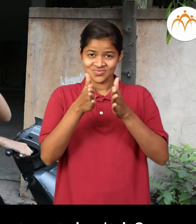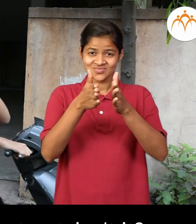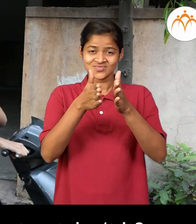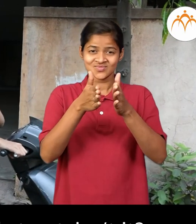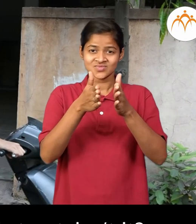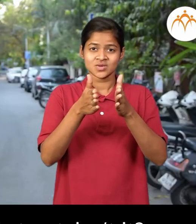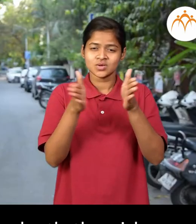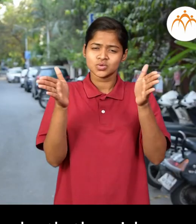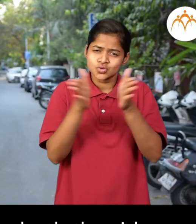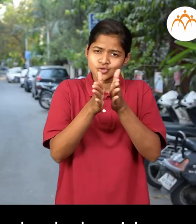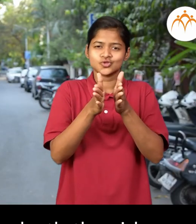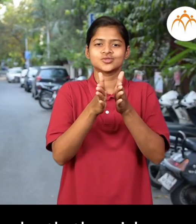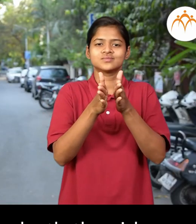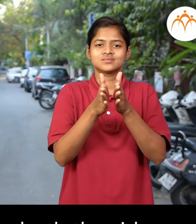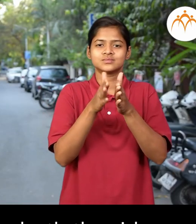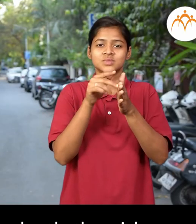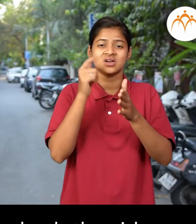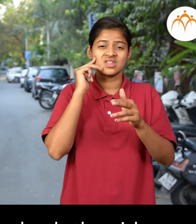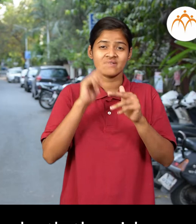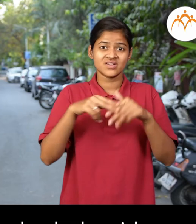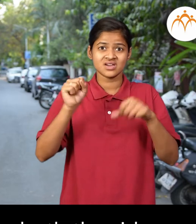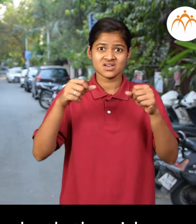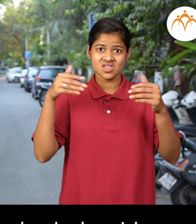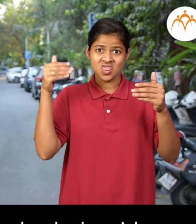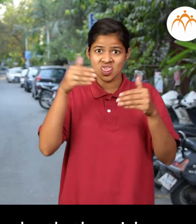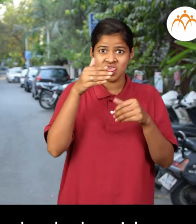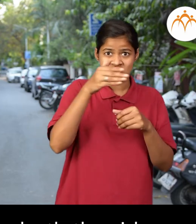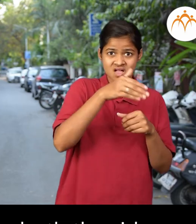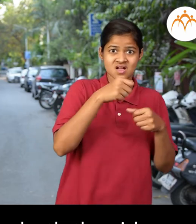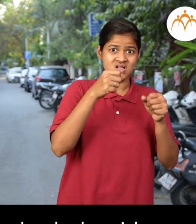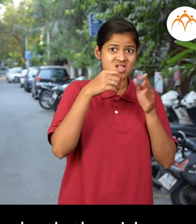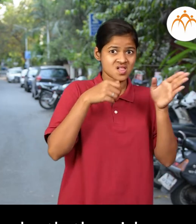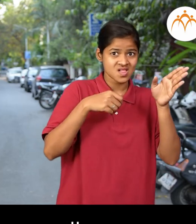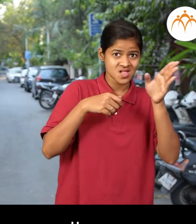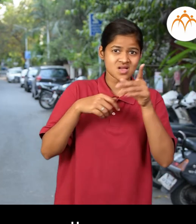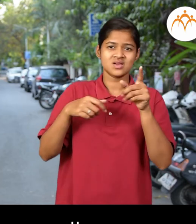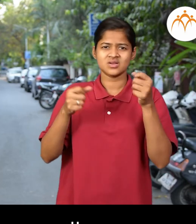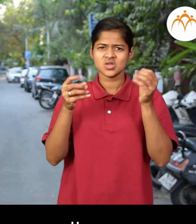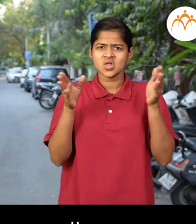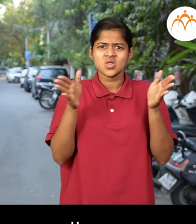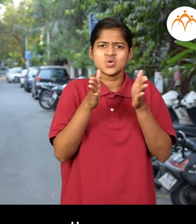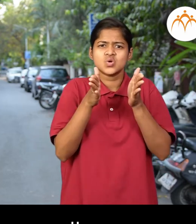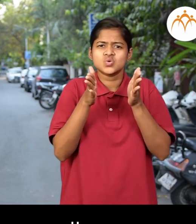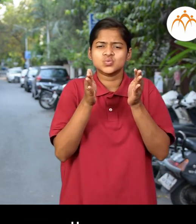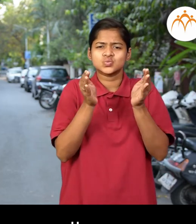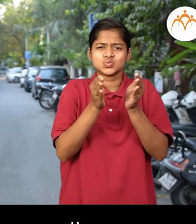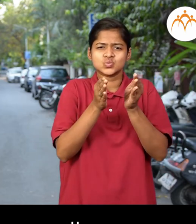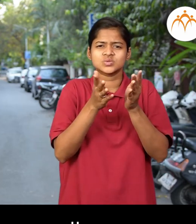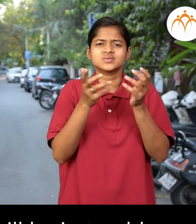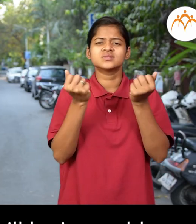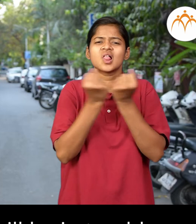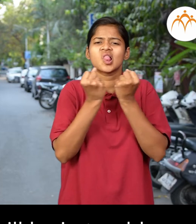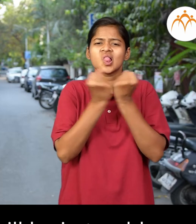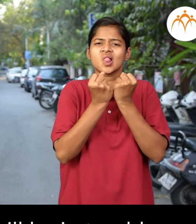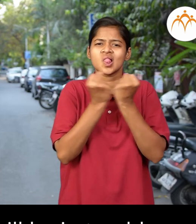street, isn't it? If vehicles are parked on both the sides, it will become even smaller.